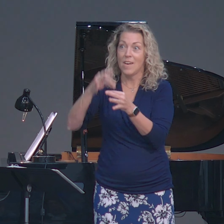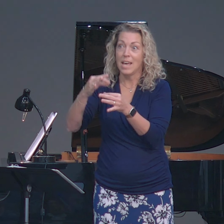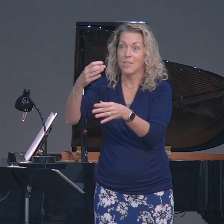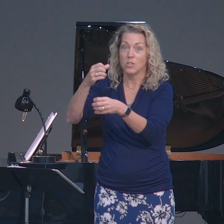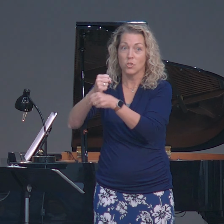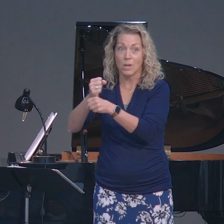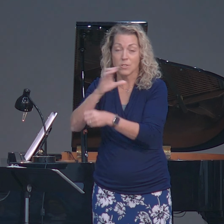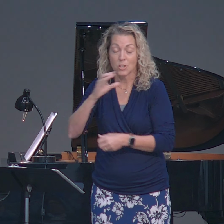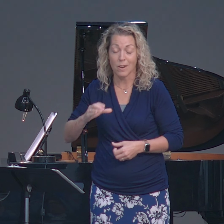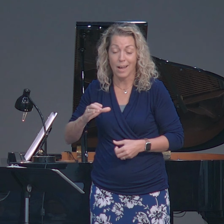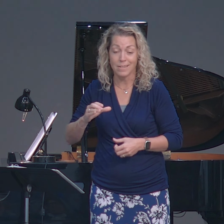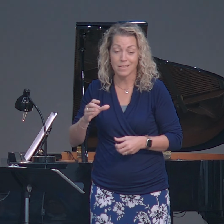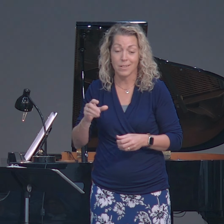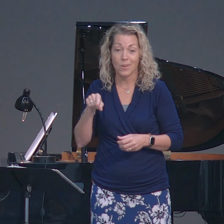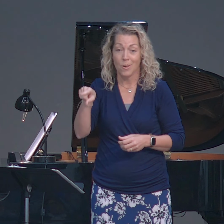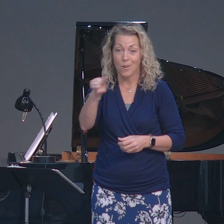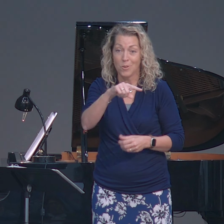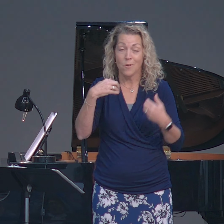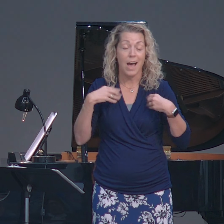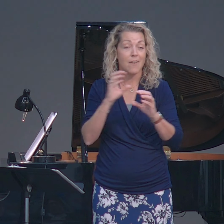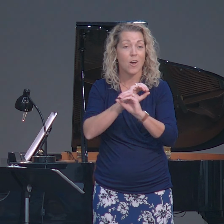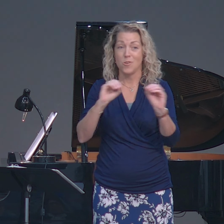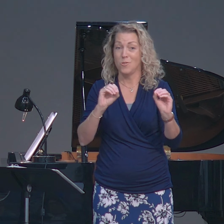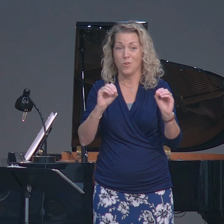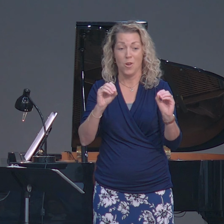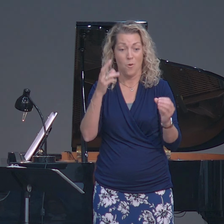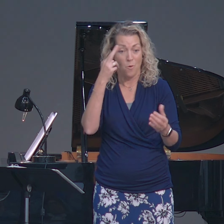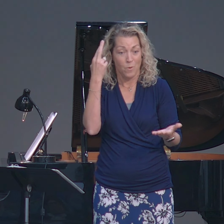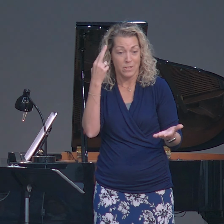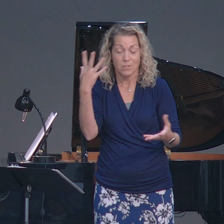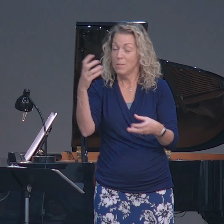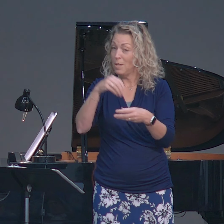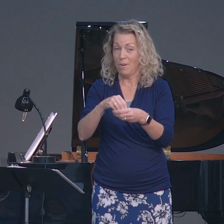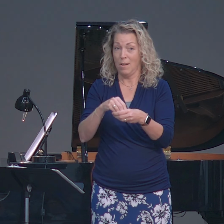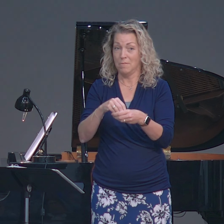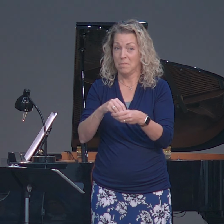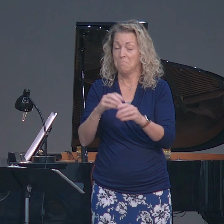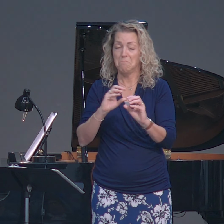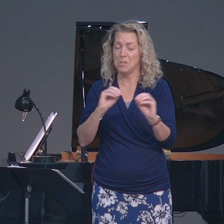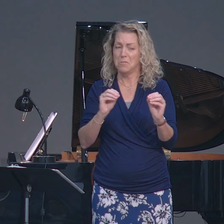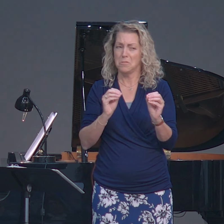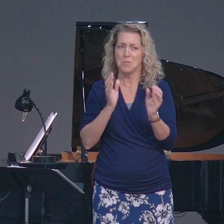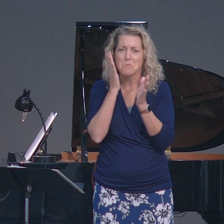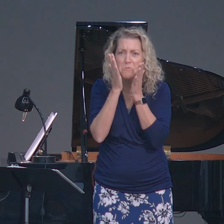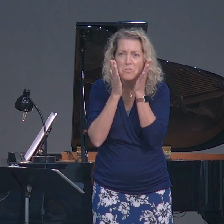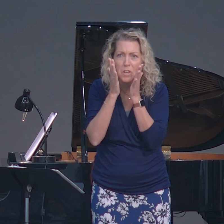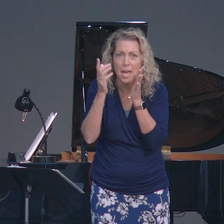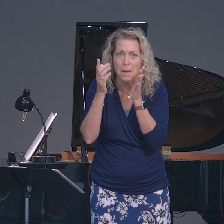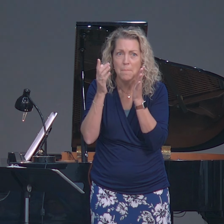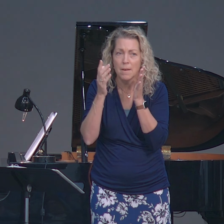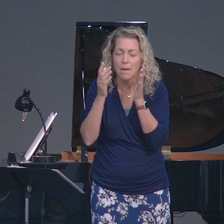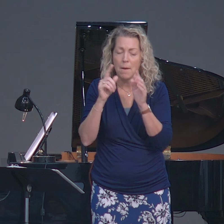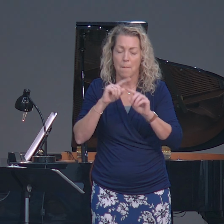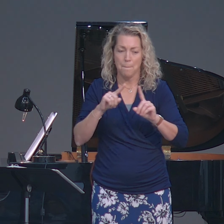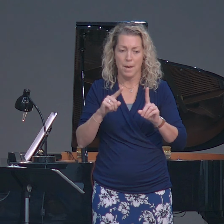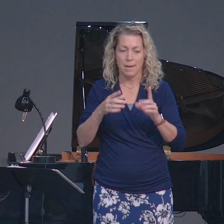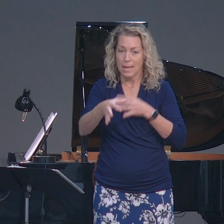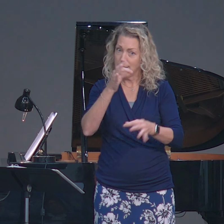you to participate. And there's no shame in not participating. We ask instead that